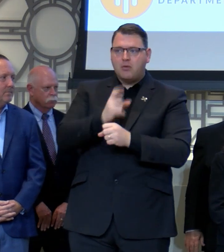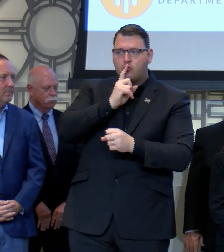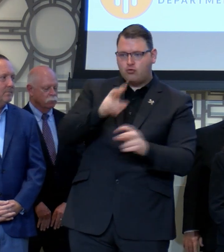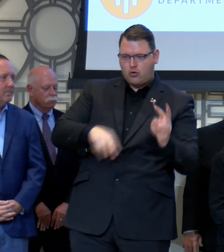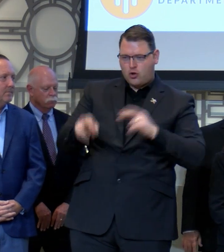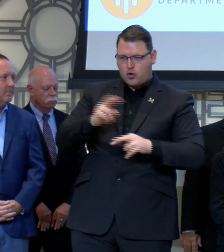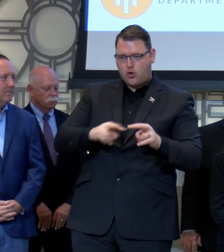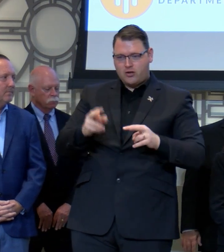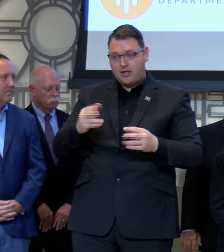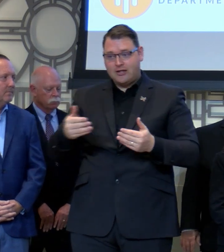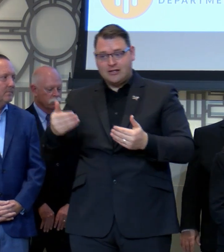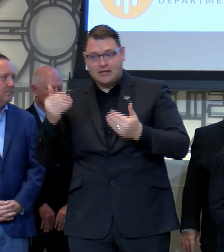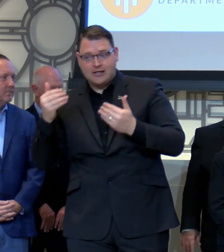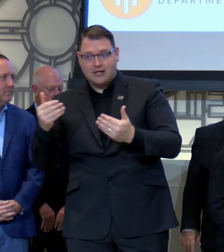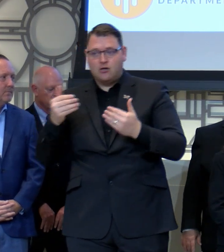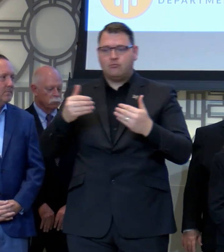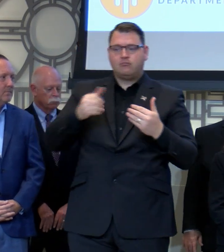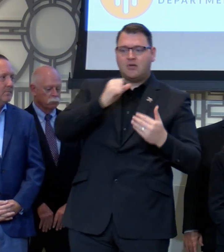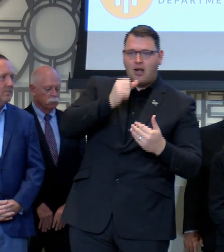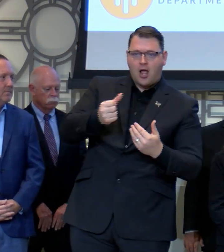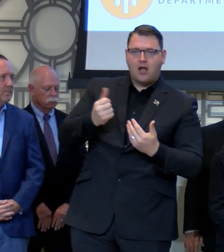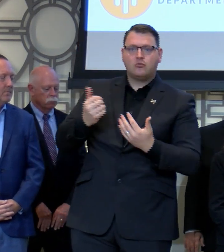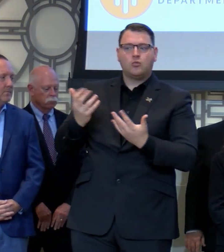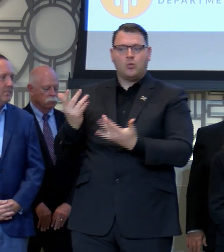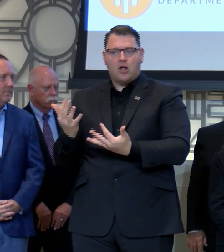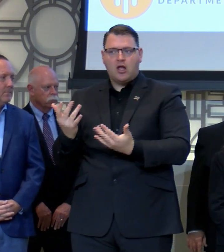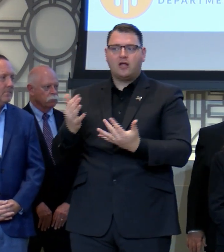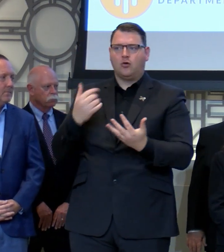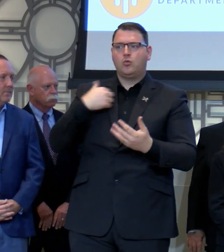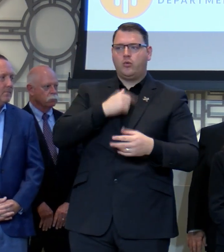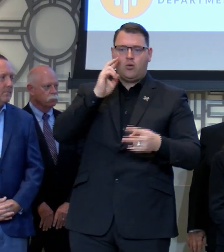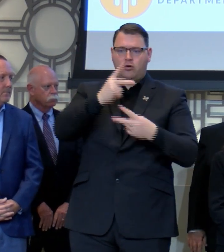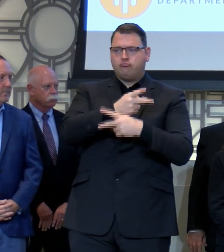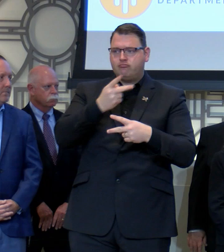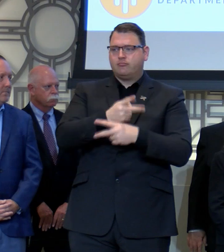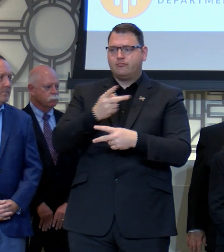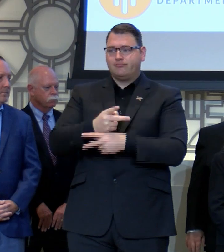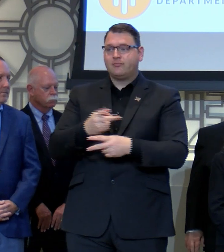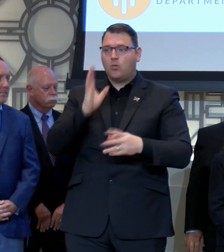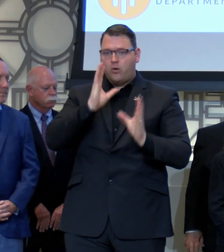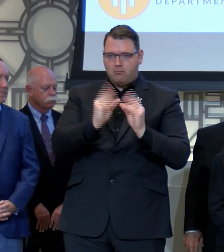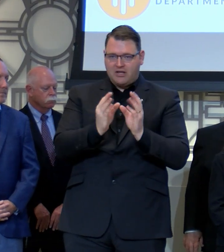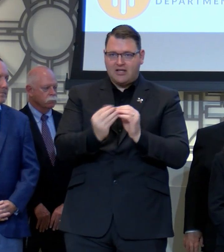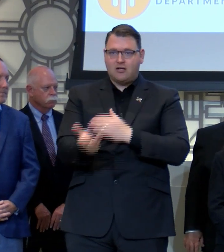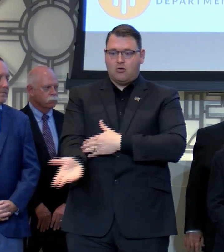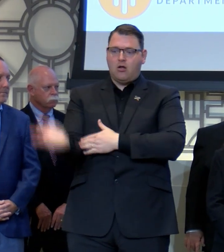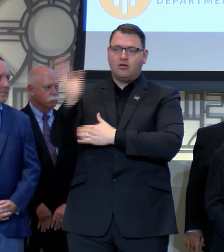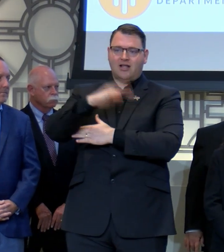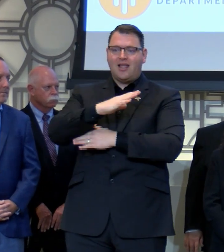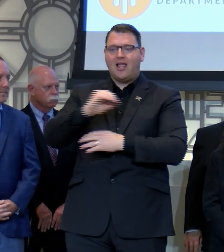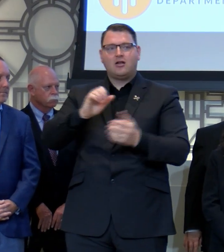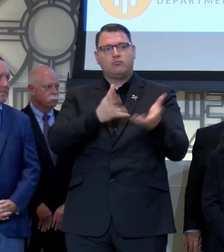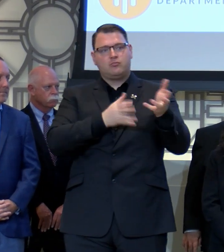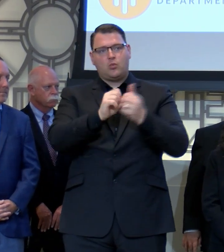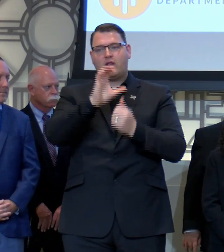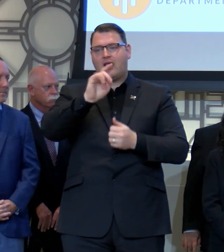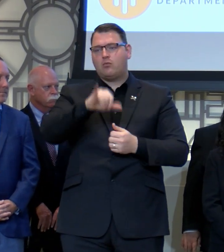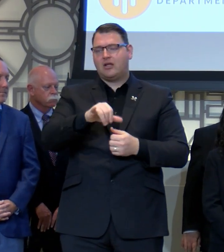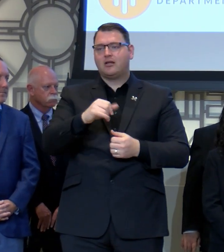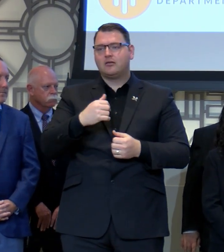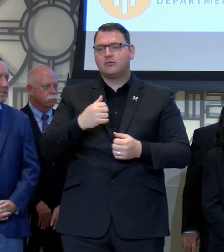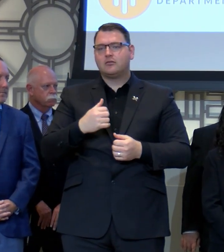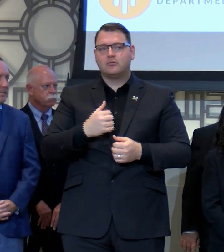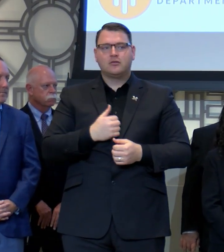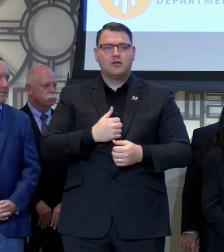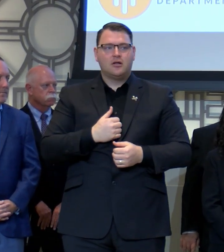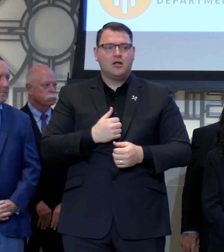steps, and we have been meeting this morning. We'll continue to meet throughout the day, and we'll be meeting with the county. So I anticipate we'll probably